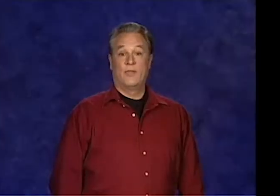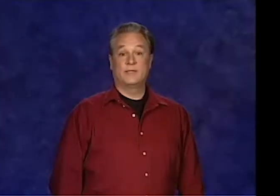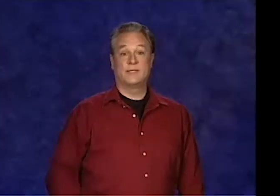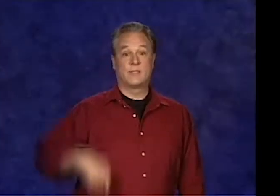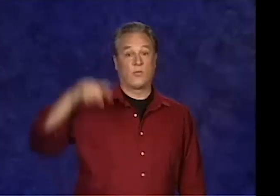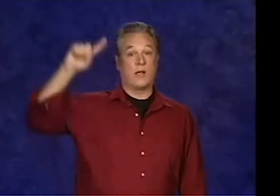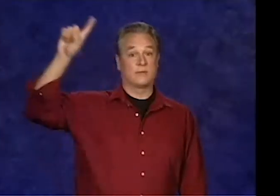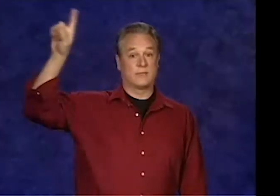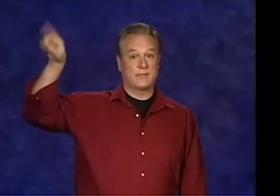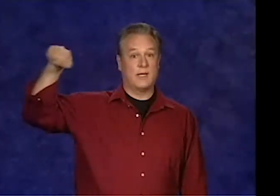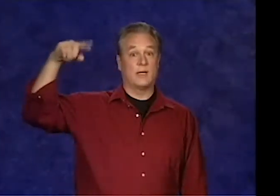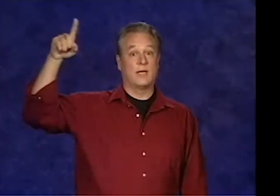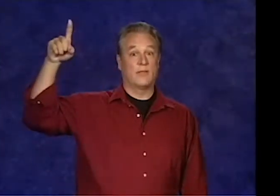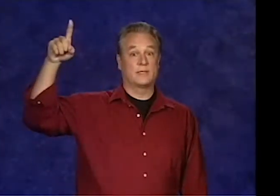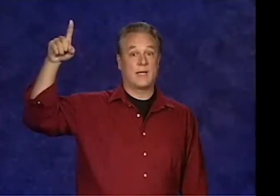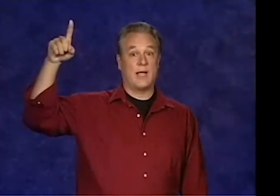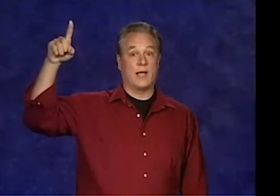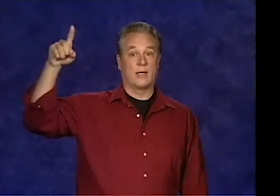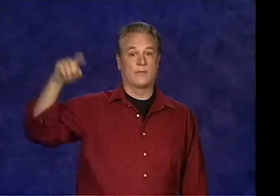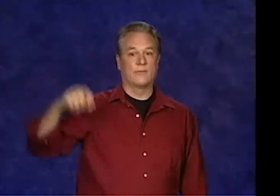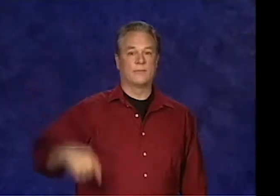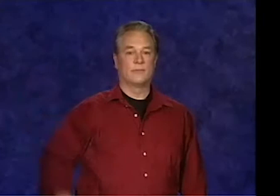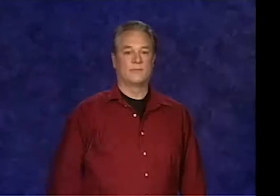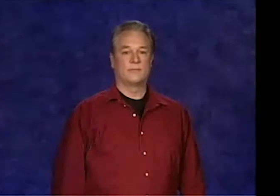This is the round sun in the sky.